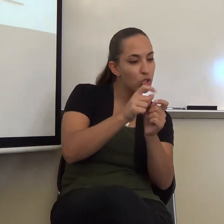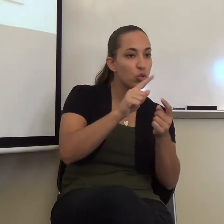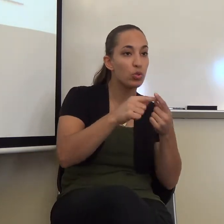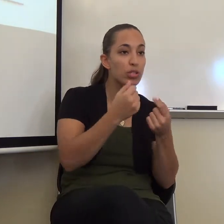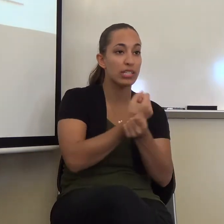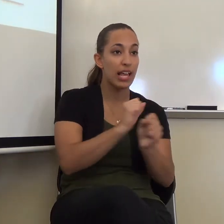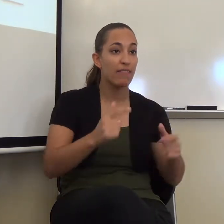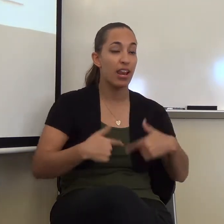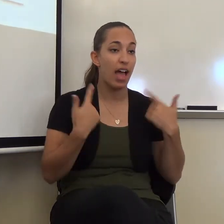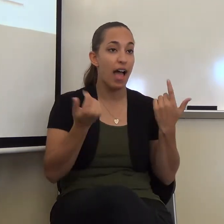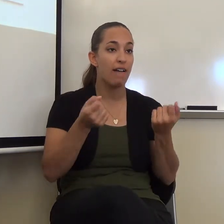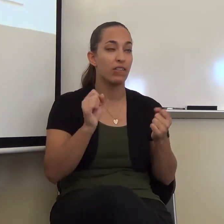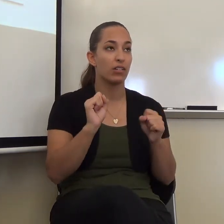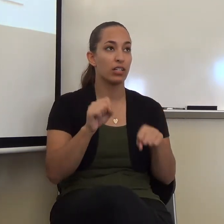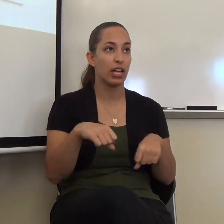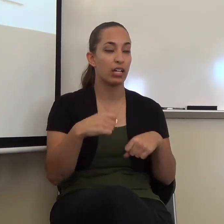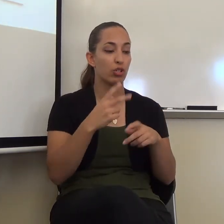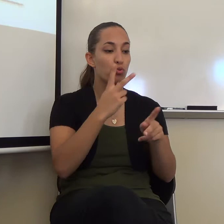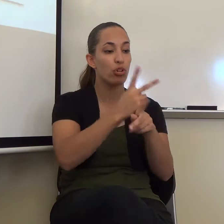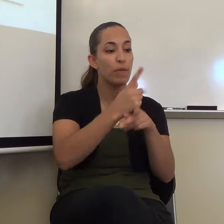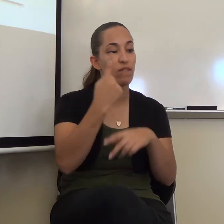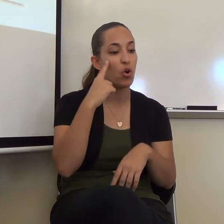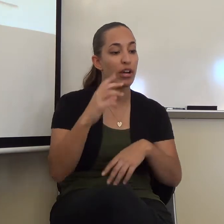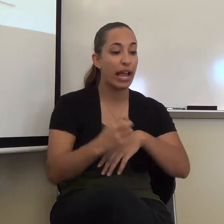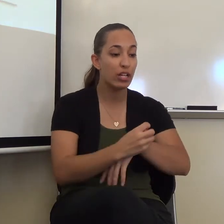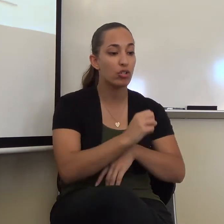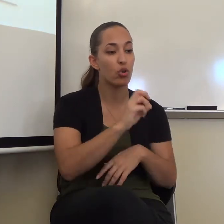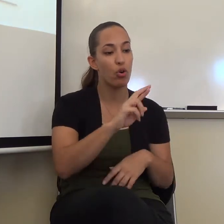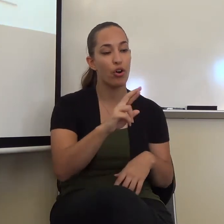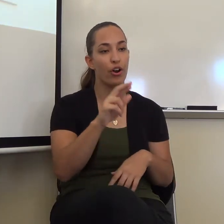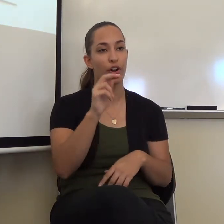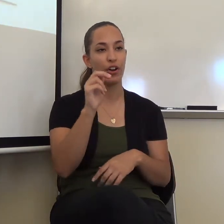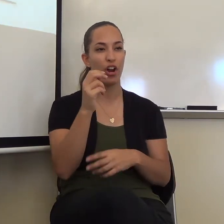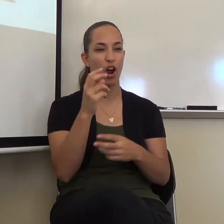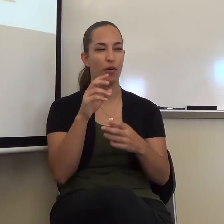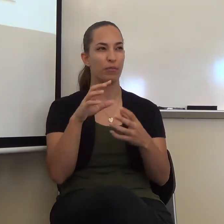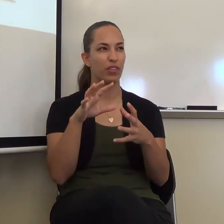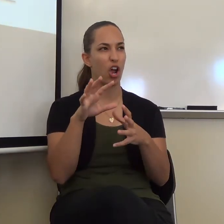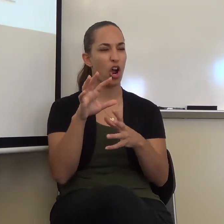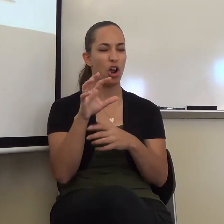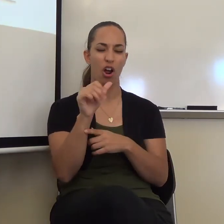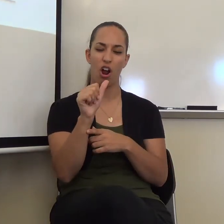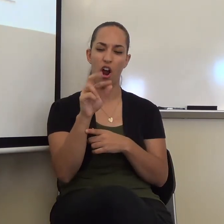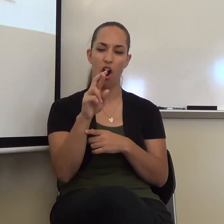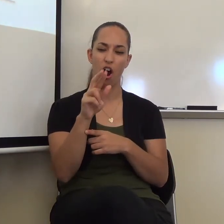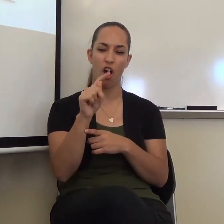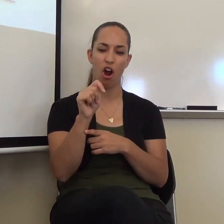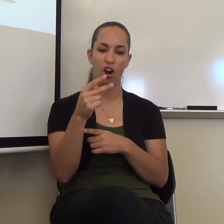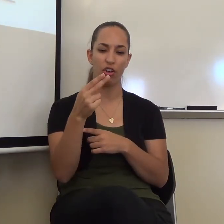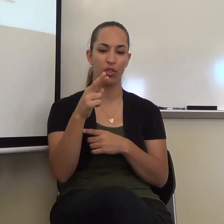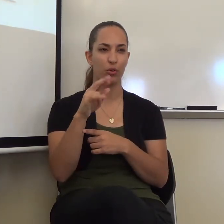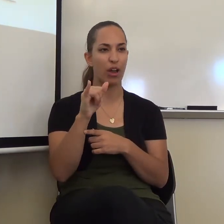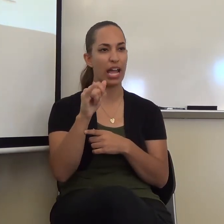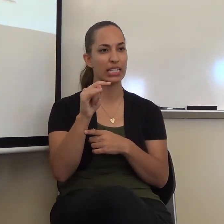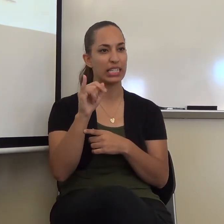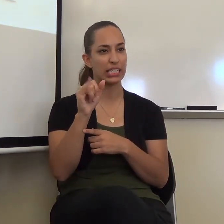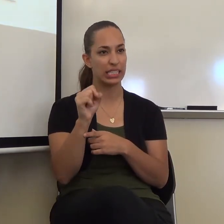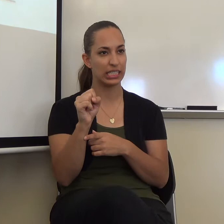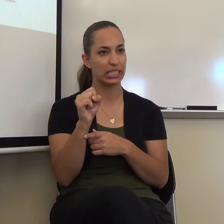painkiller, treatment for cancer or arthritis. Okay, good. So obviously your topic is what? That was pretty easy. So venom. Yeah. Snake It's